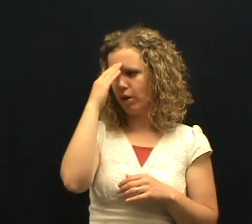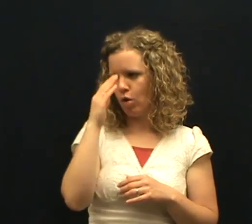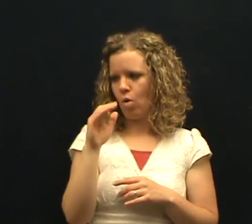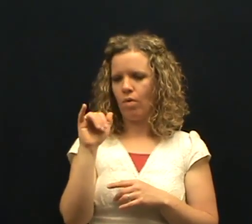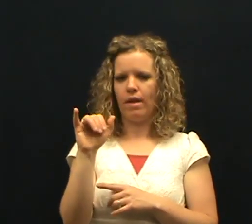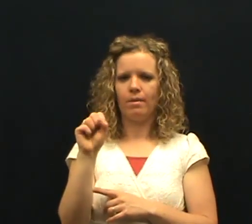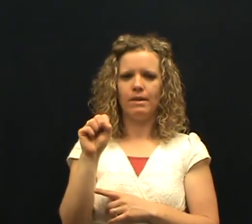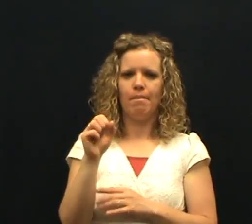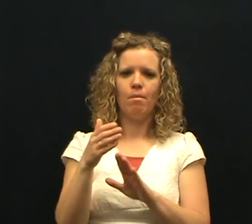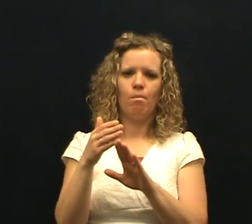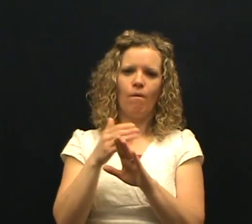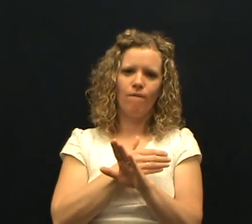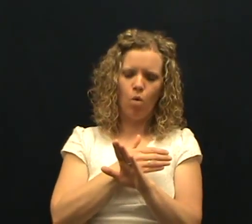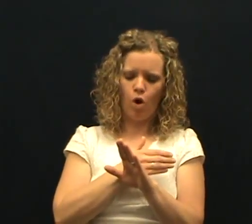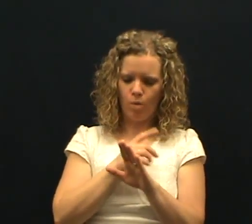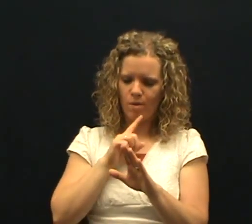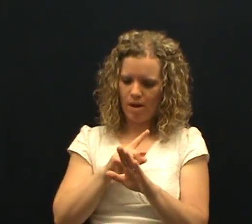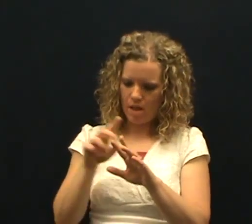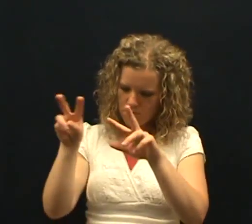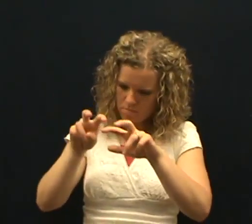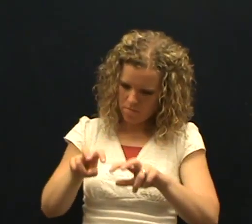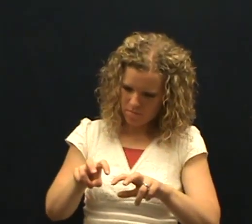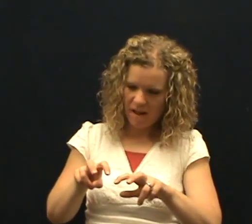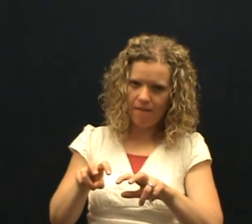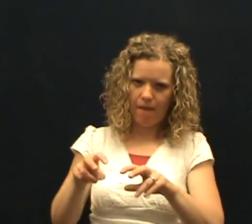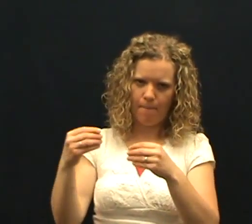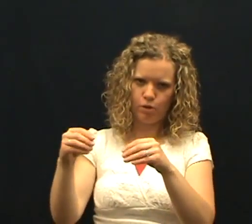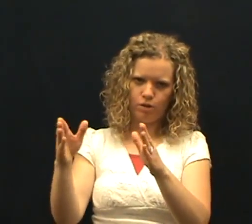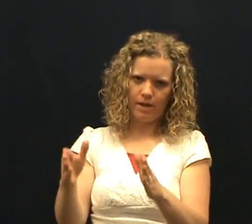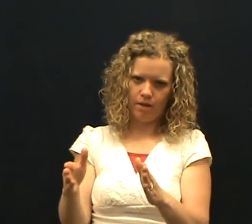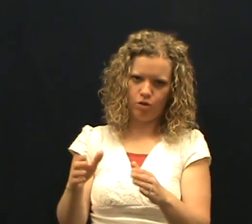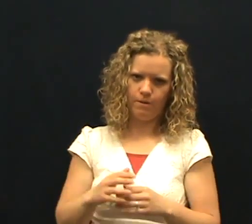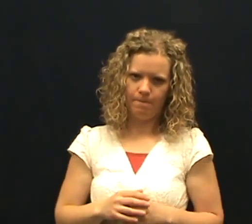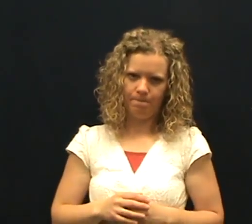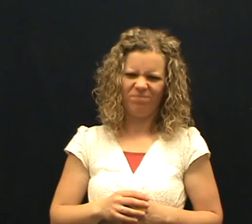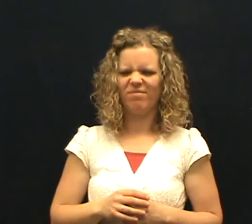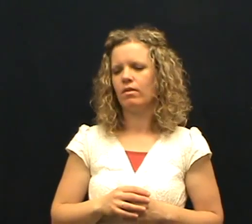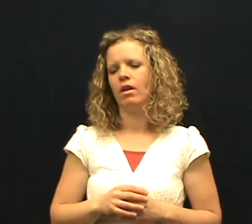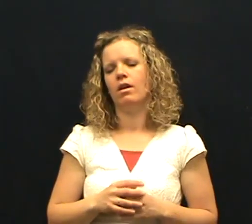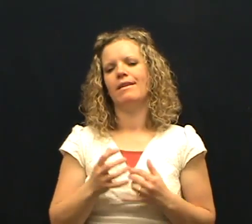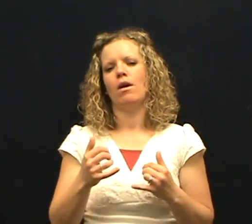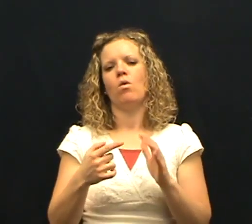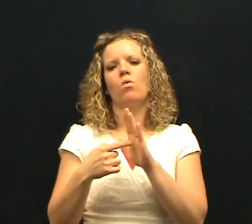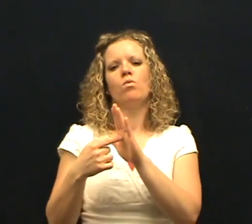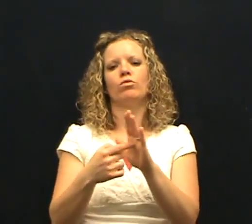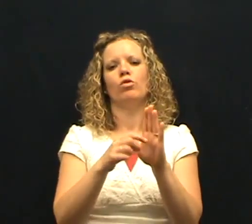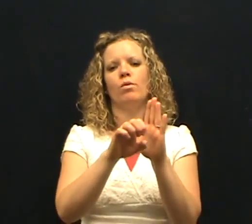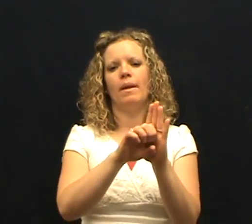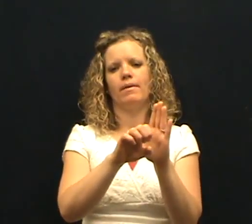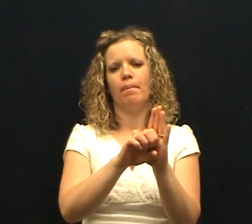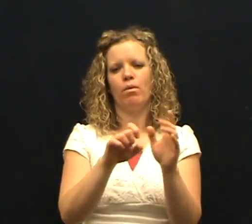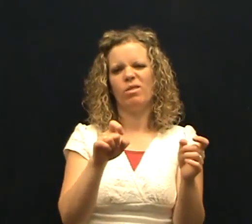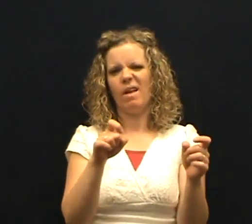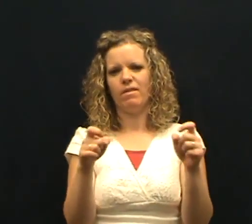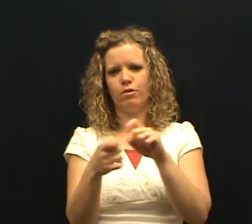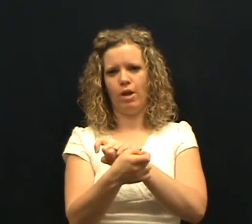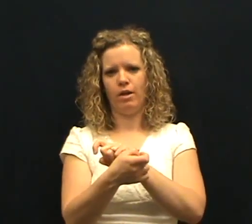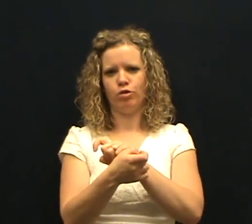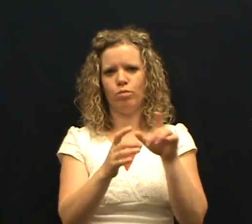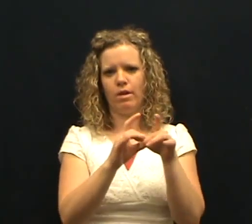merchandiser. So here's an example of that change in our income statement. Here we're